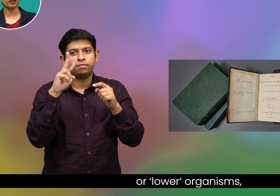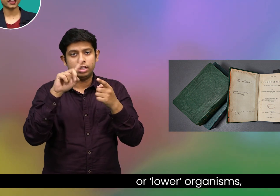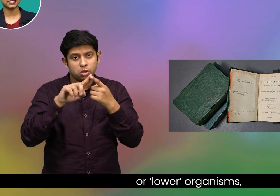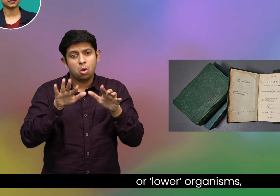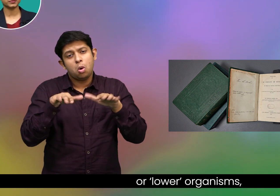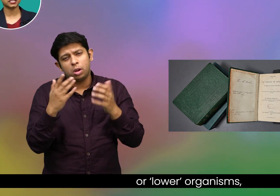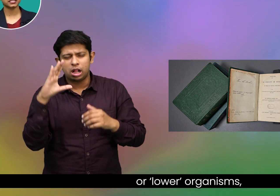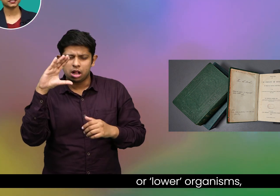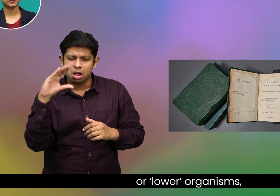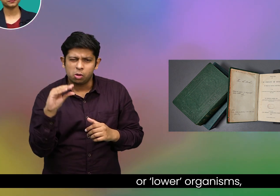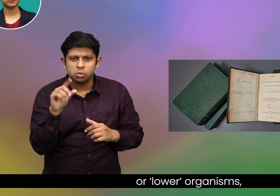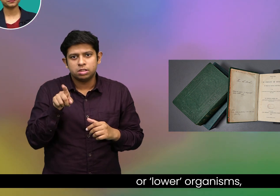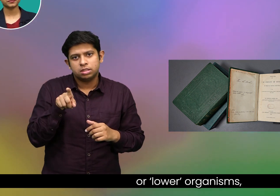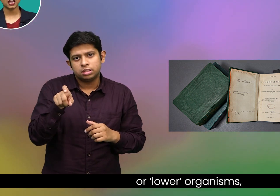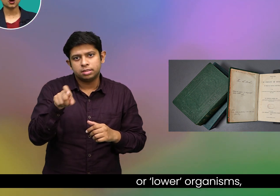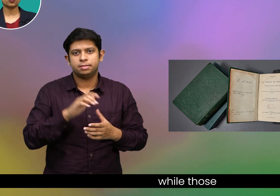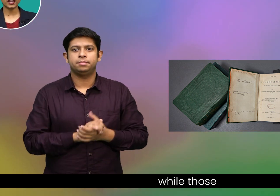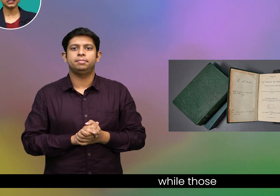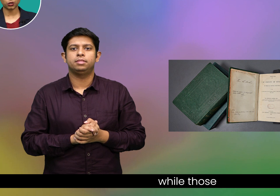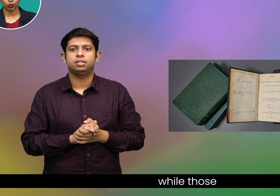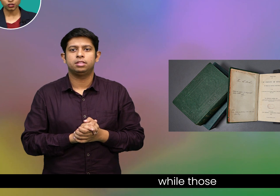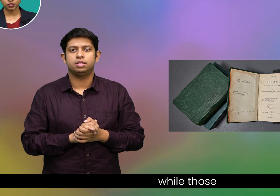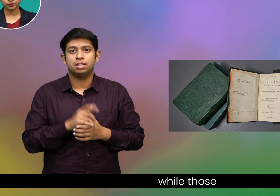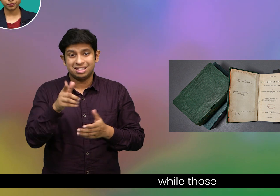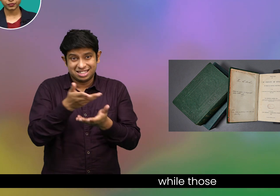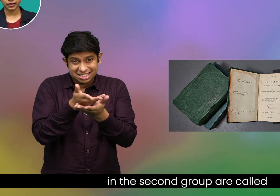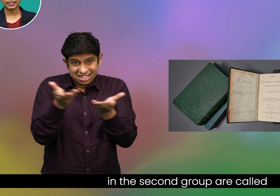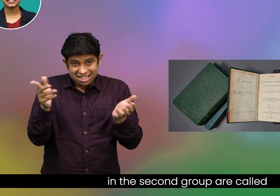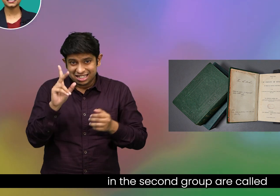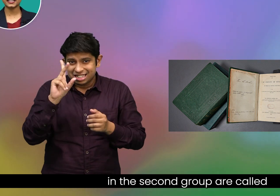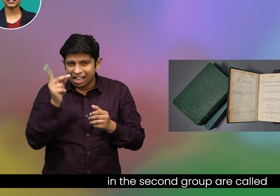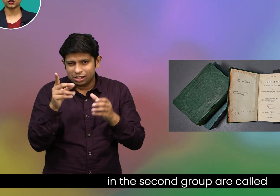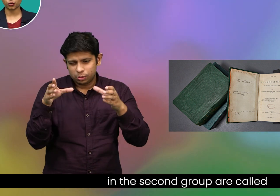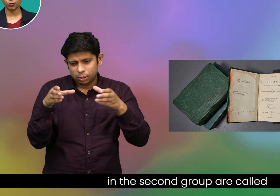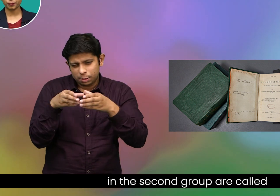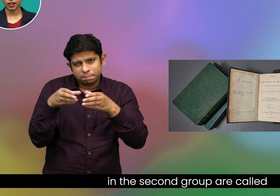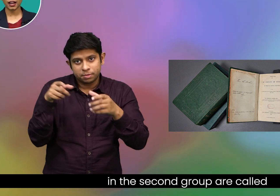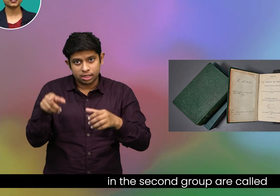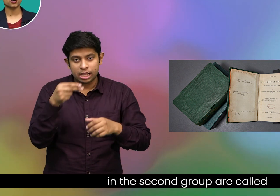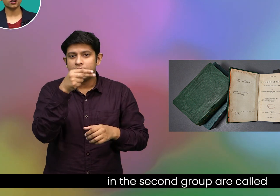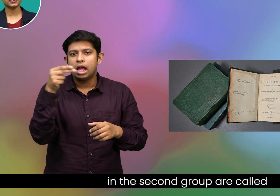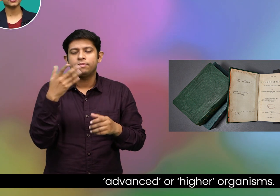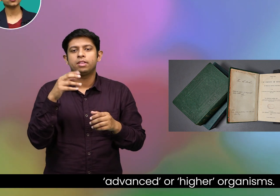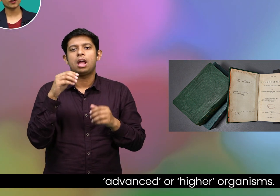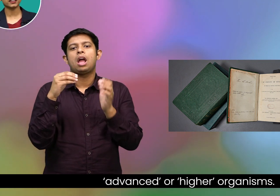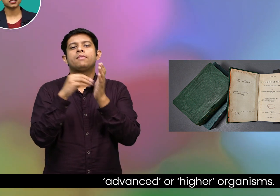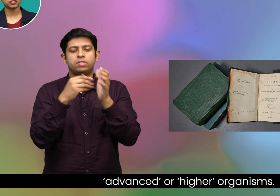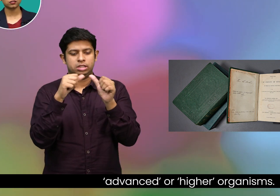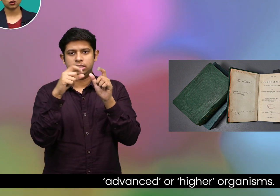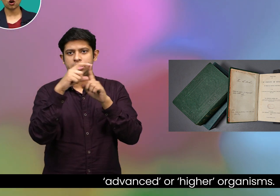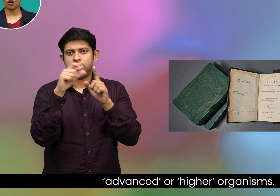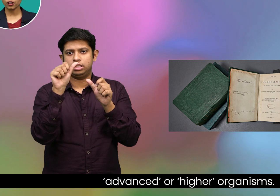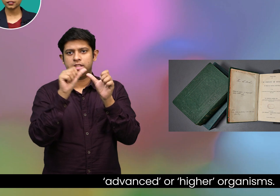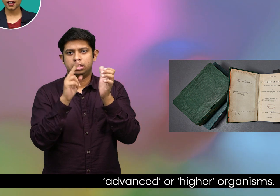lower organisms, while those in the second group are called